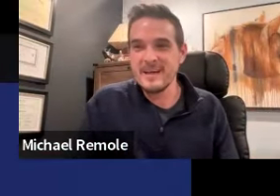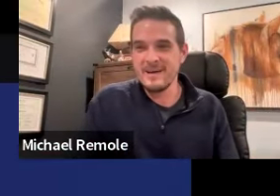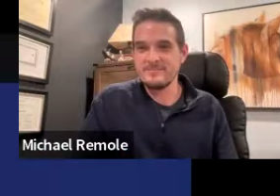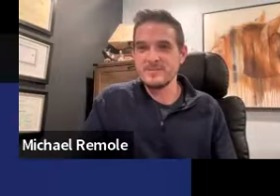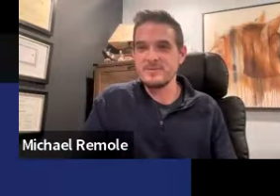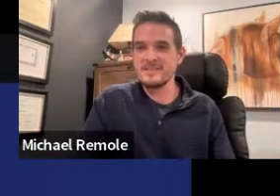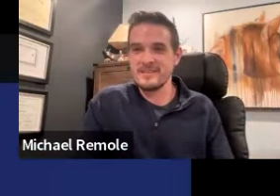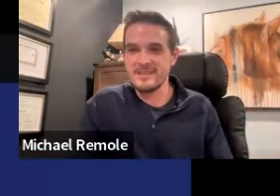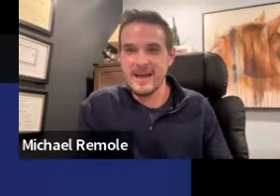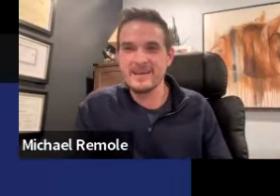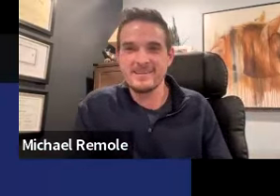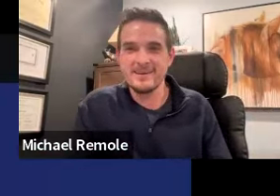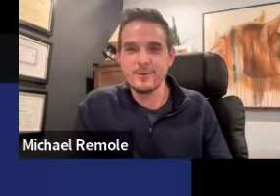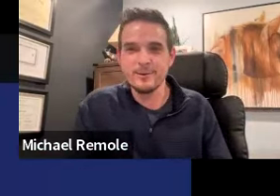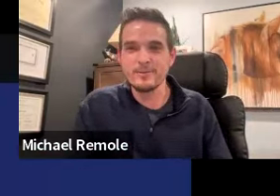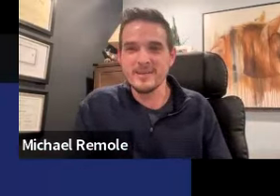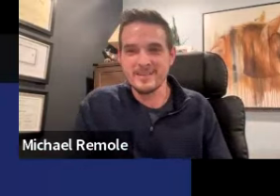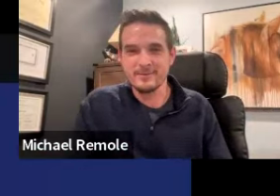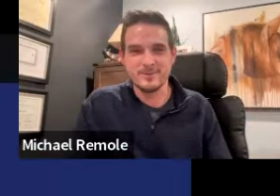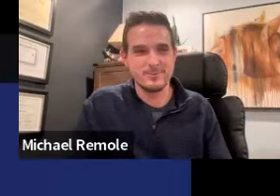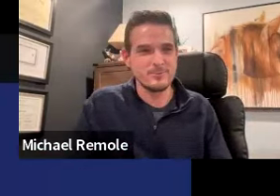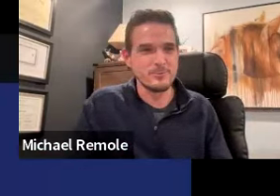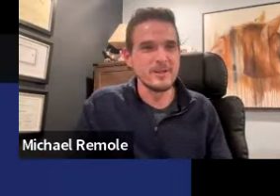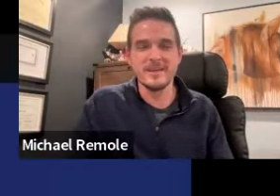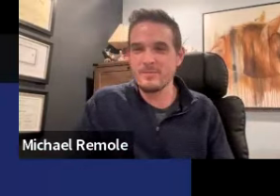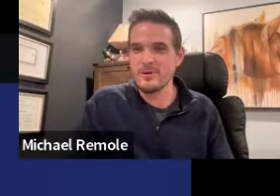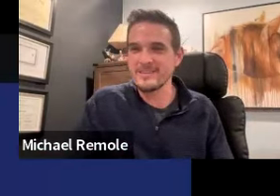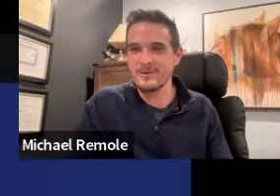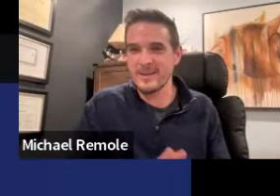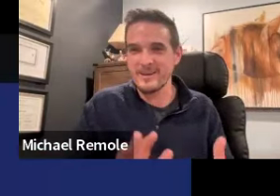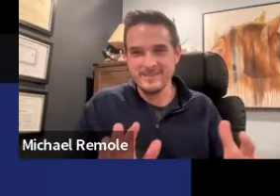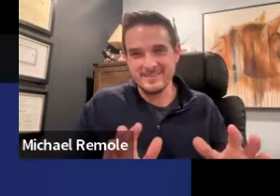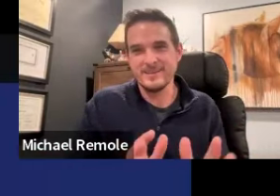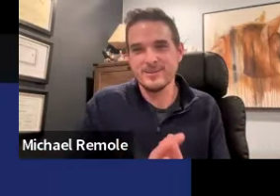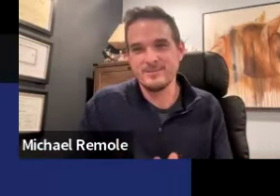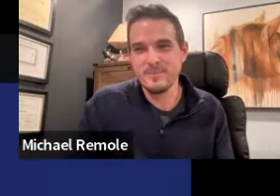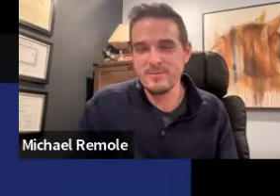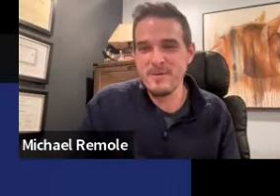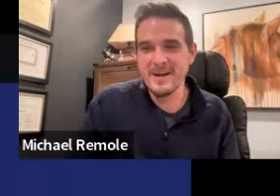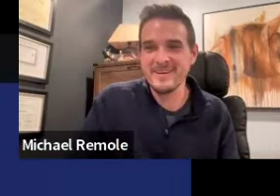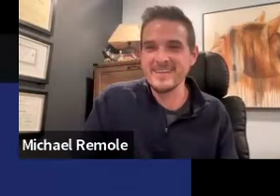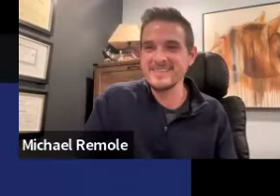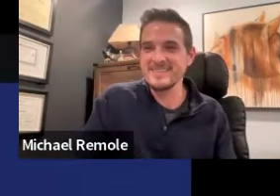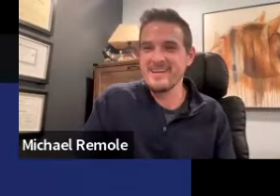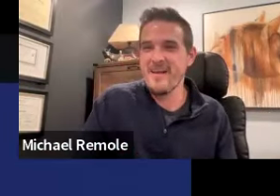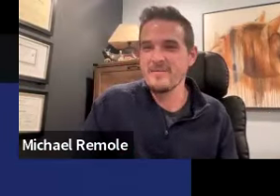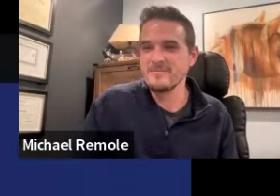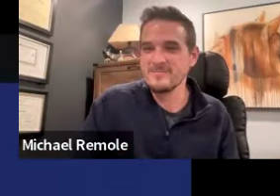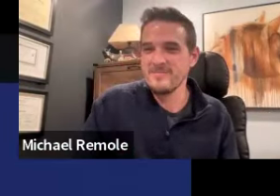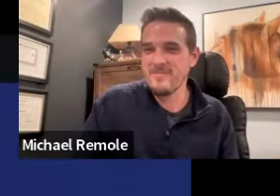could speak to that a little bit because I was really impressed, or like it just blew my mind on it.